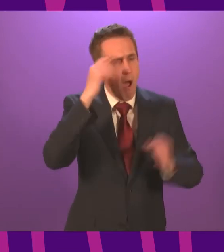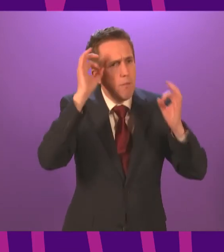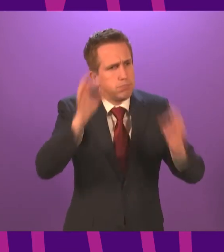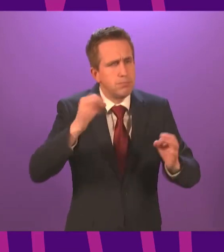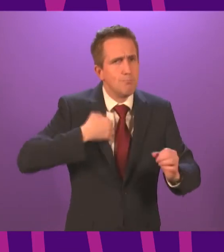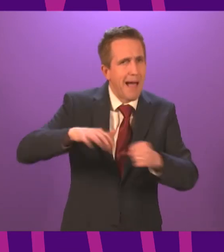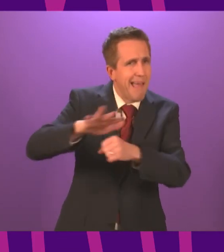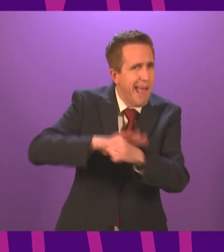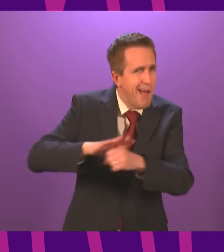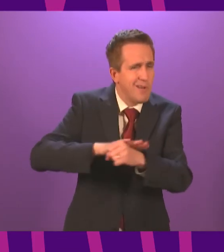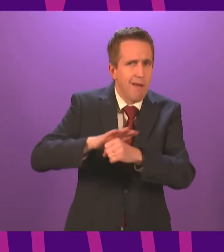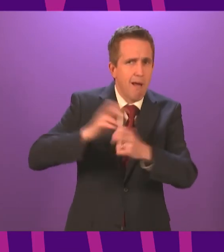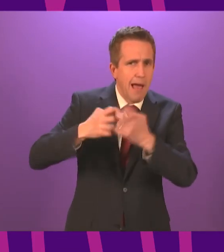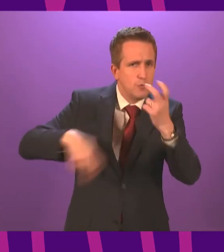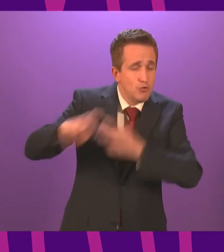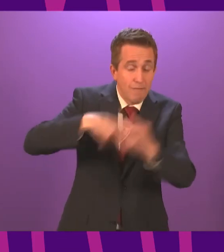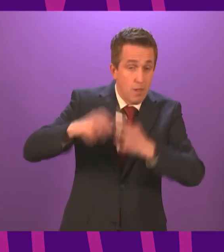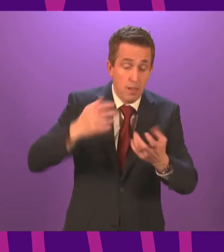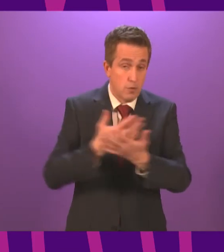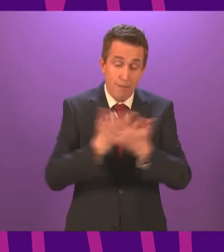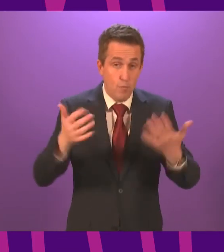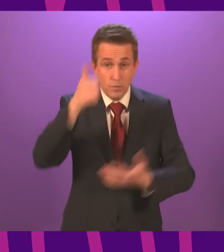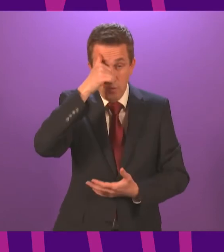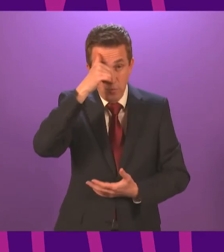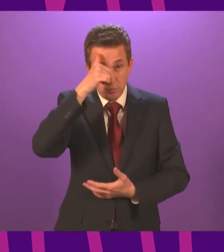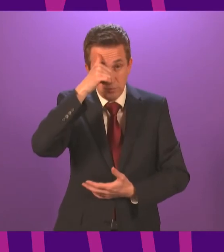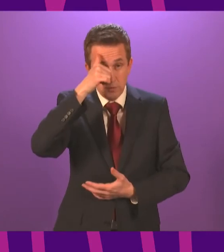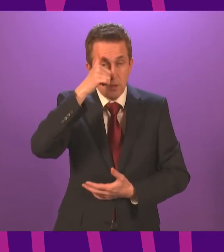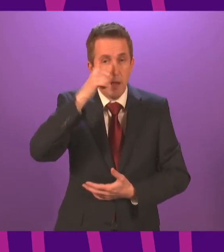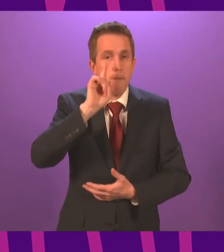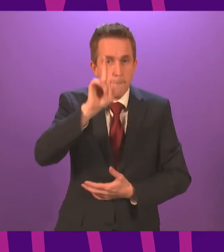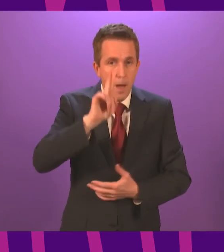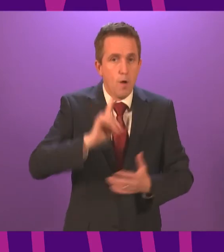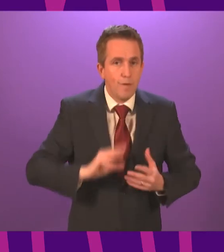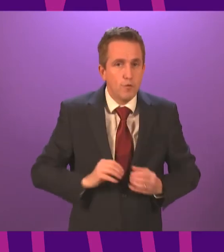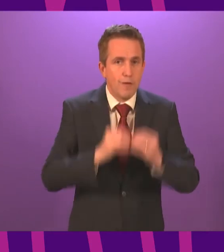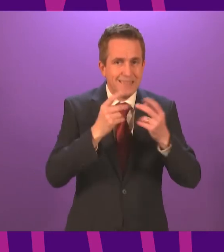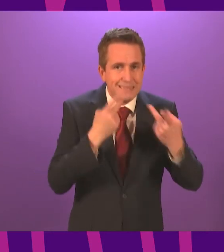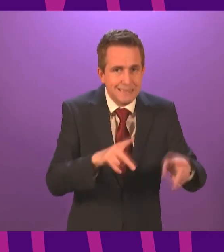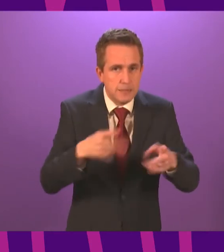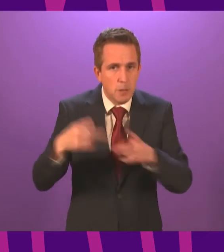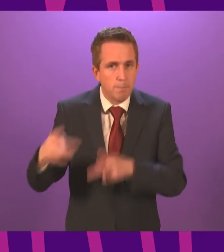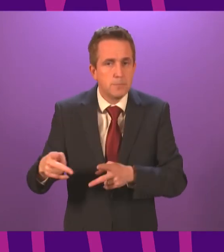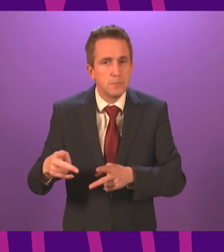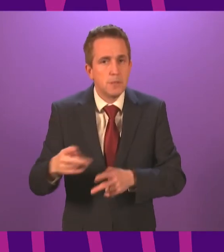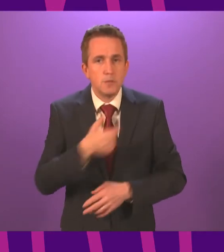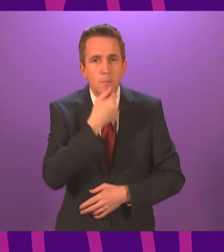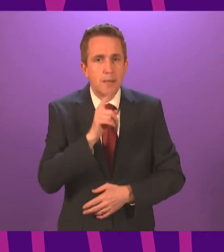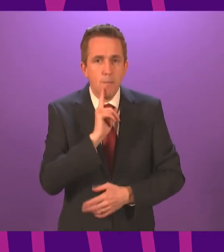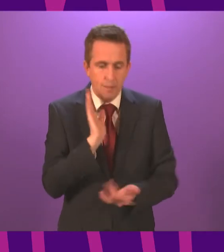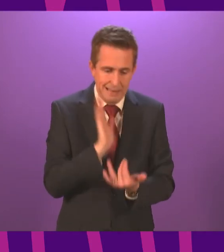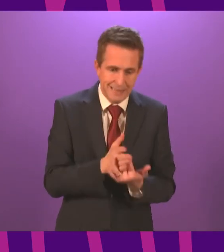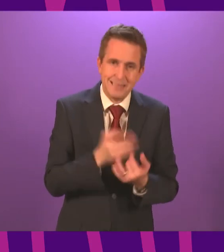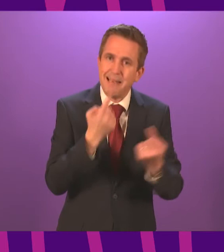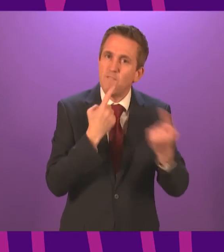what their council boundary is. But nevertheless, we have sought to reach out by creating mechanisms that allow people to access that